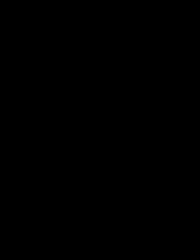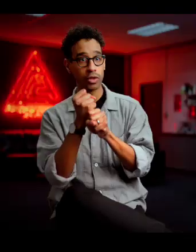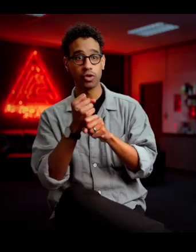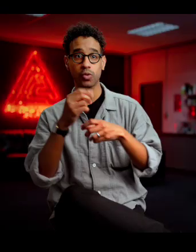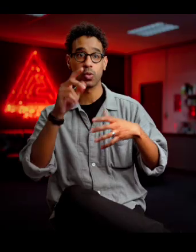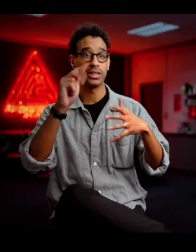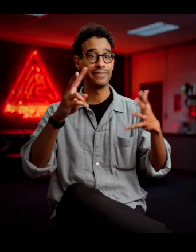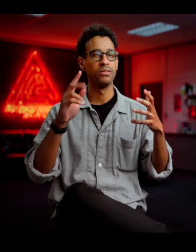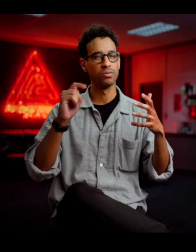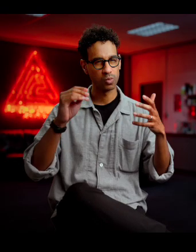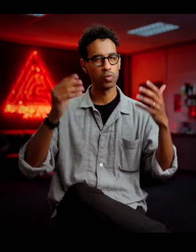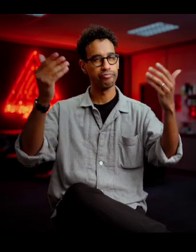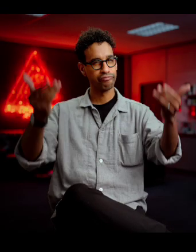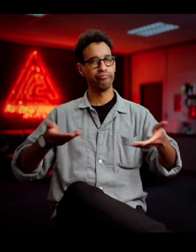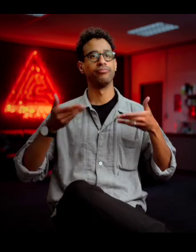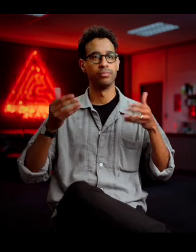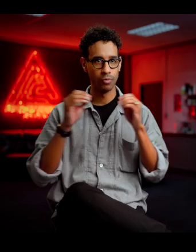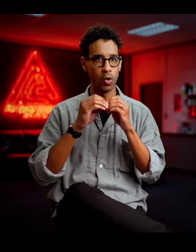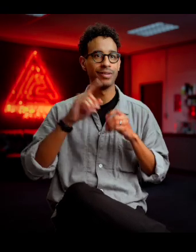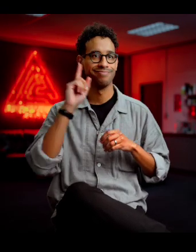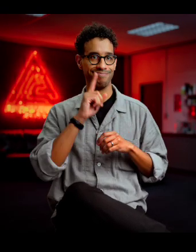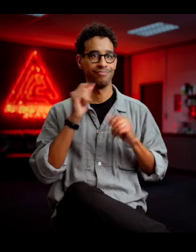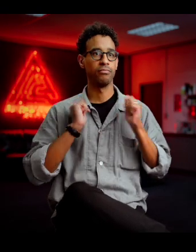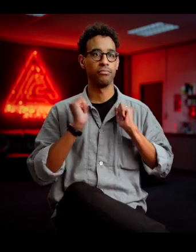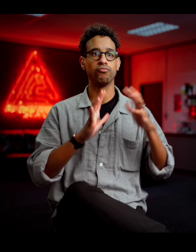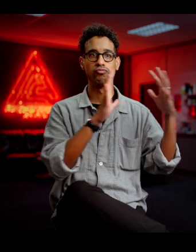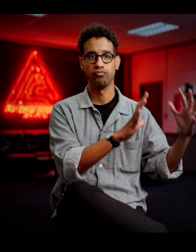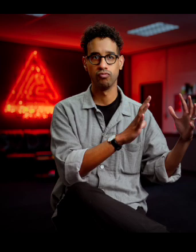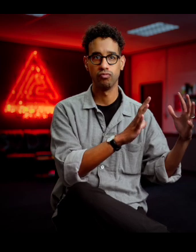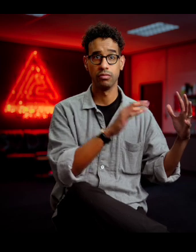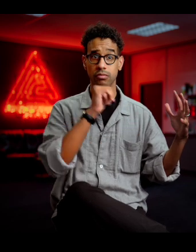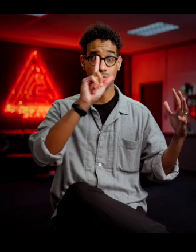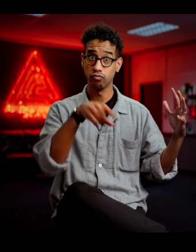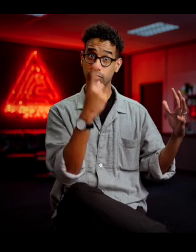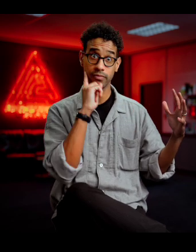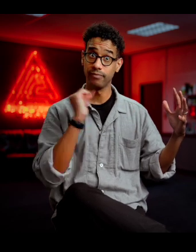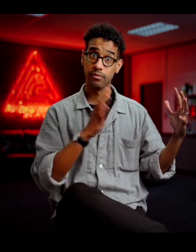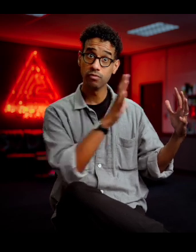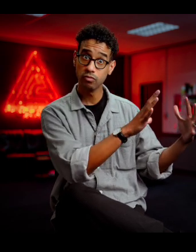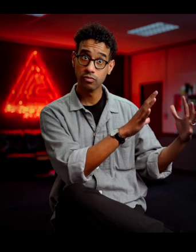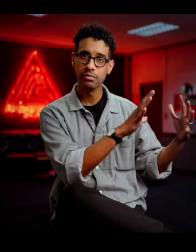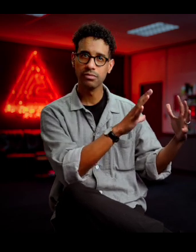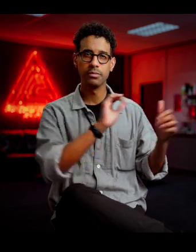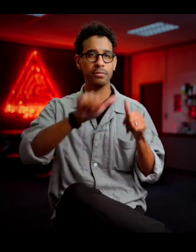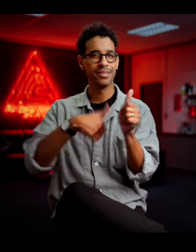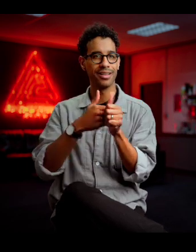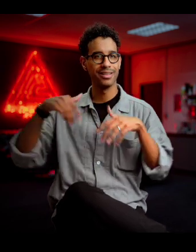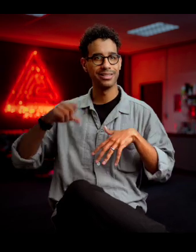I want Hollywood, film, and TV industries to incorporate more deaf actors. Not just deaf actors, but deaf